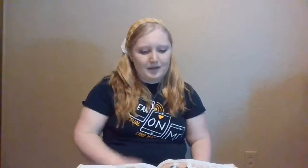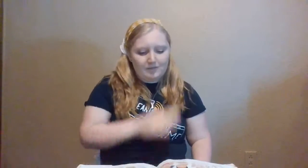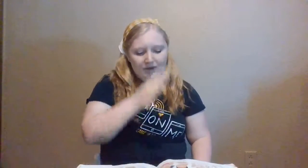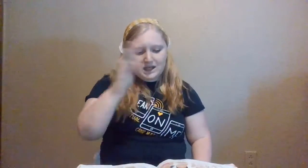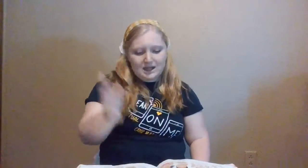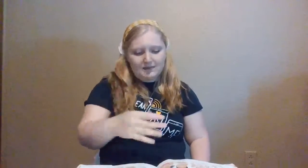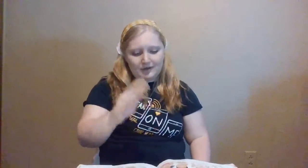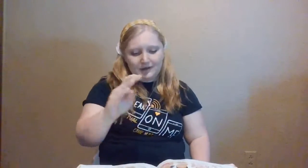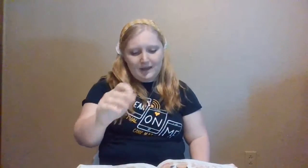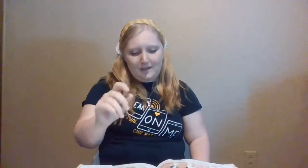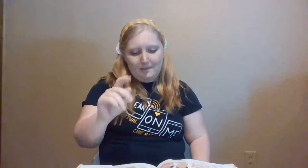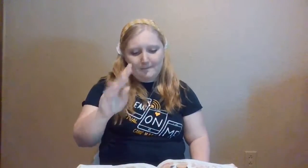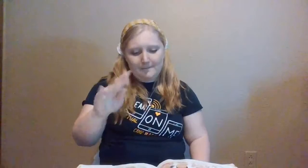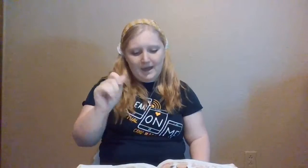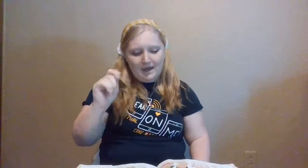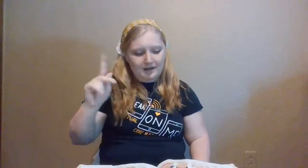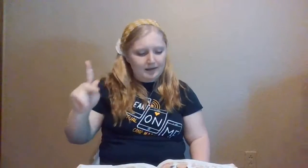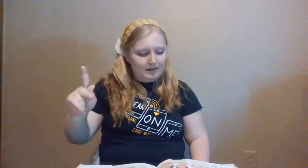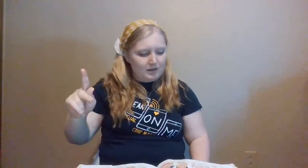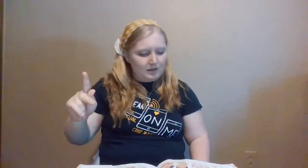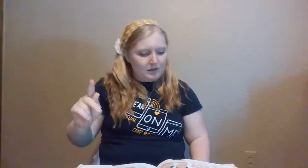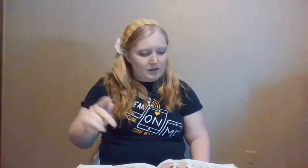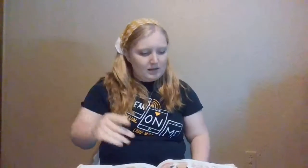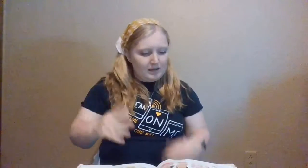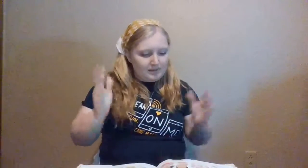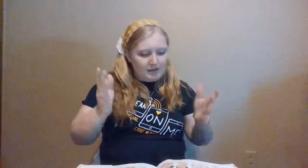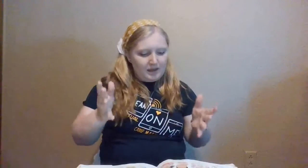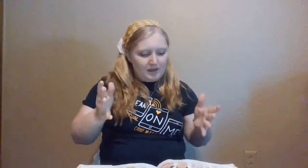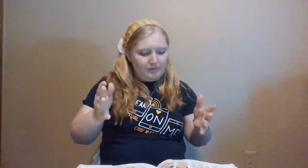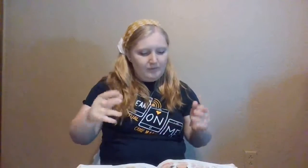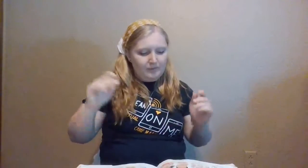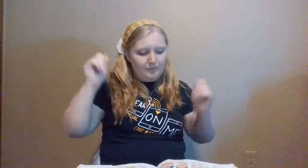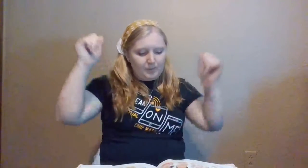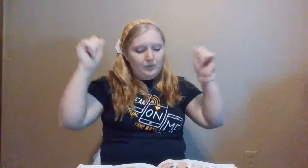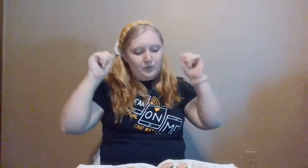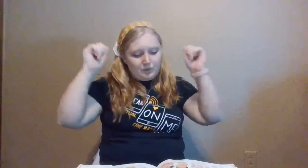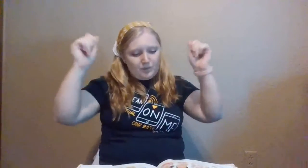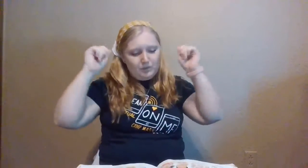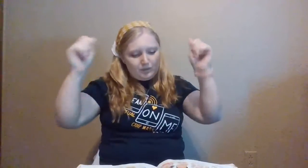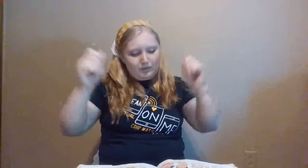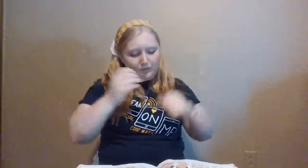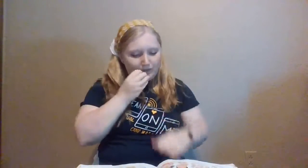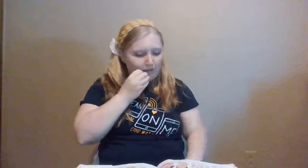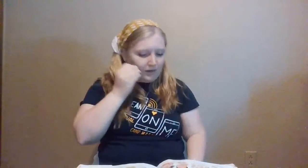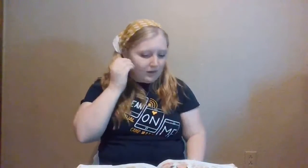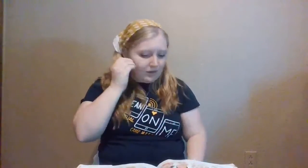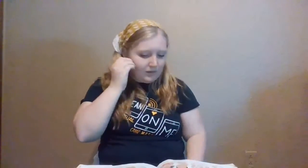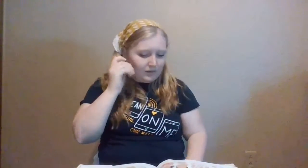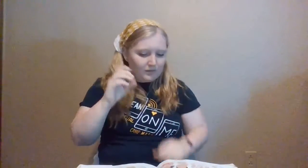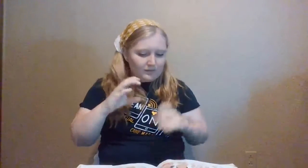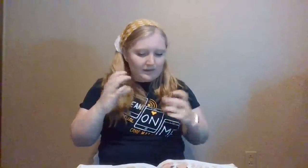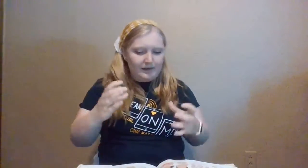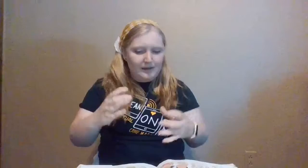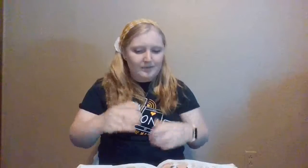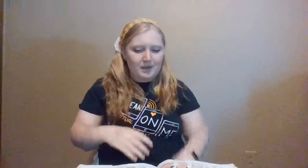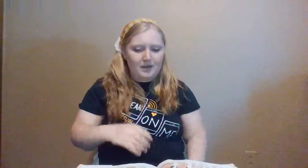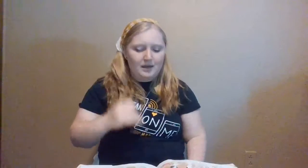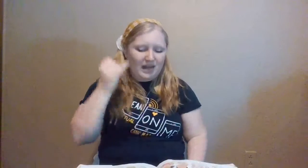If I never get back, let me root for the home team.